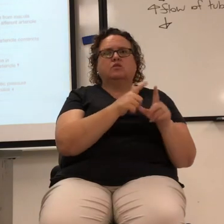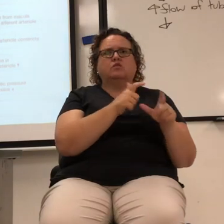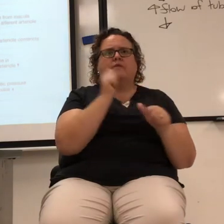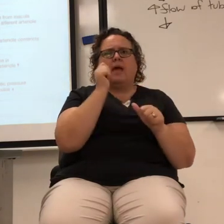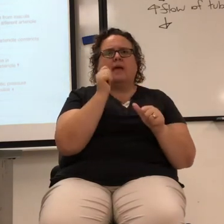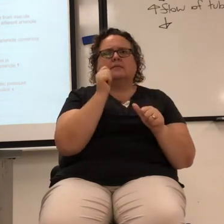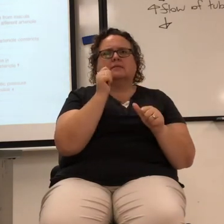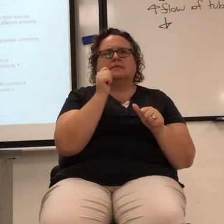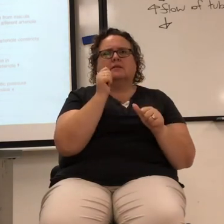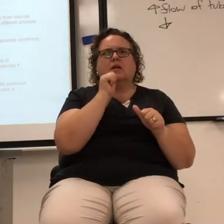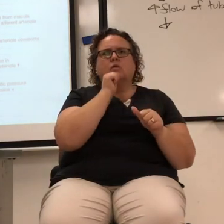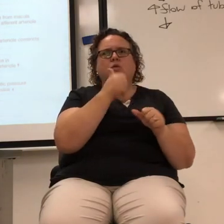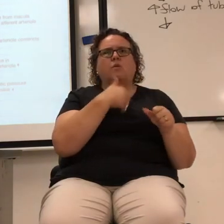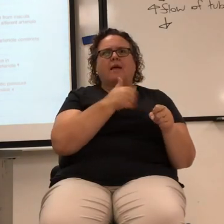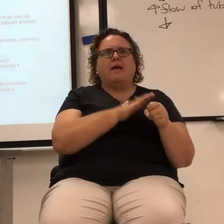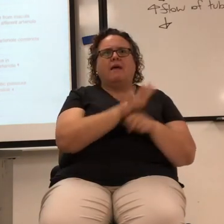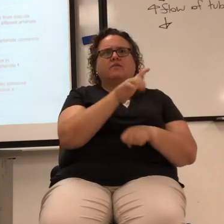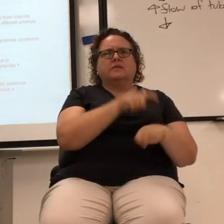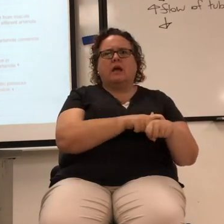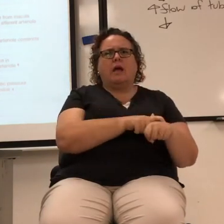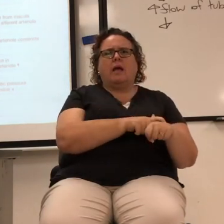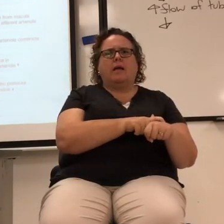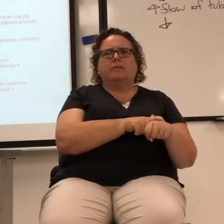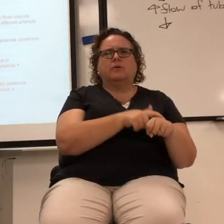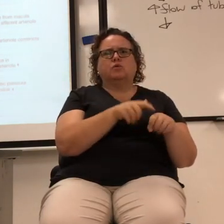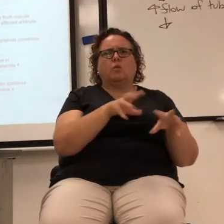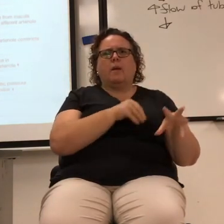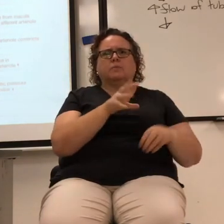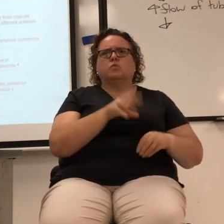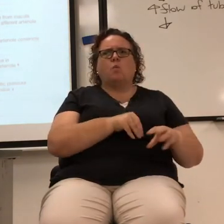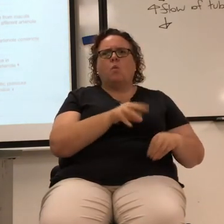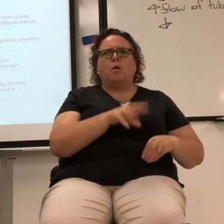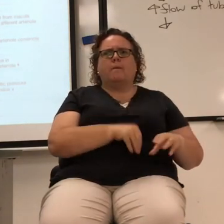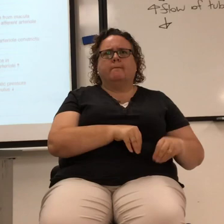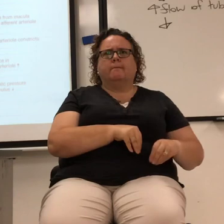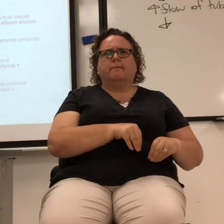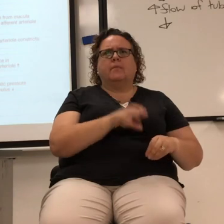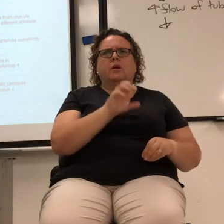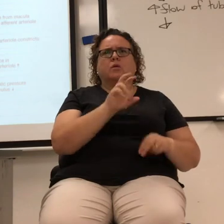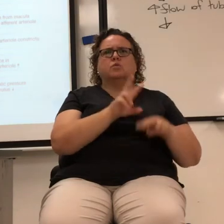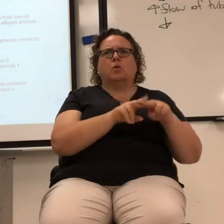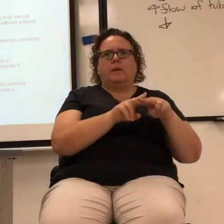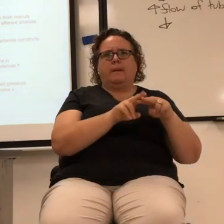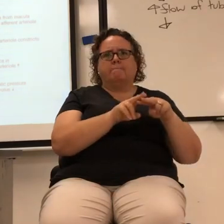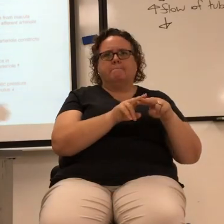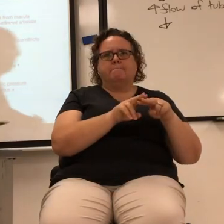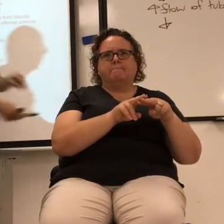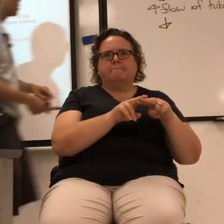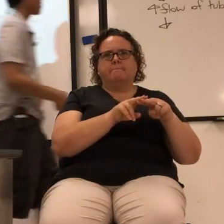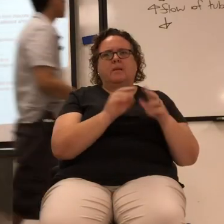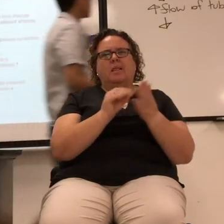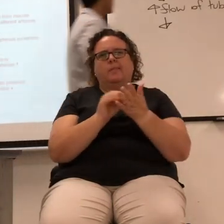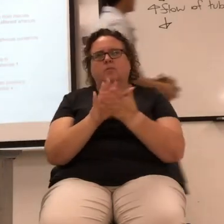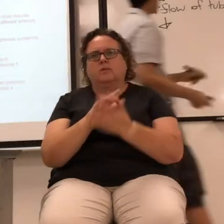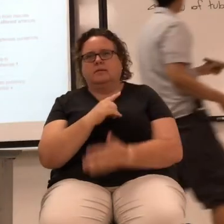fast. And you don't have time to reabsorb sodium. I should write that